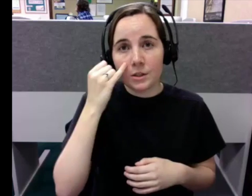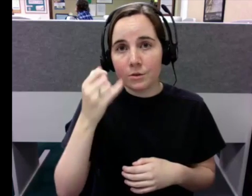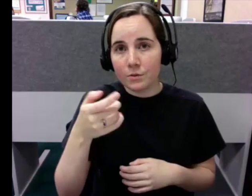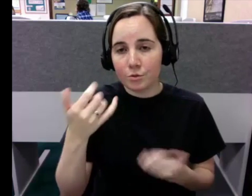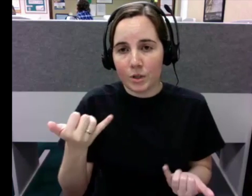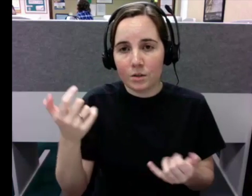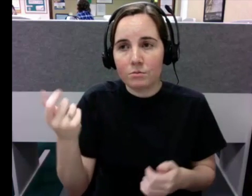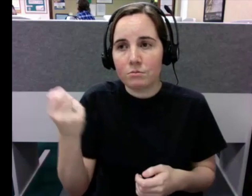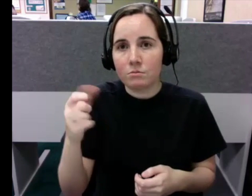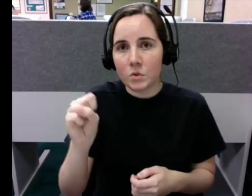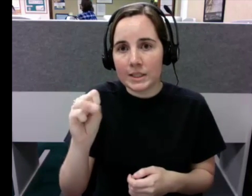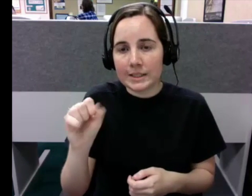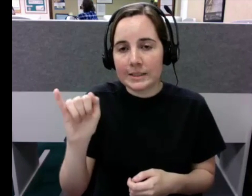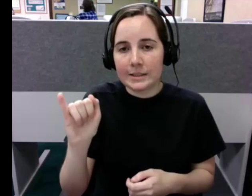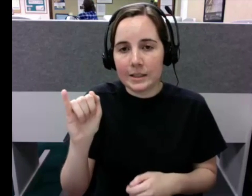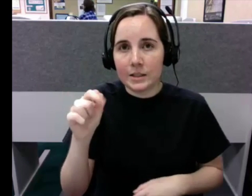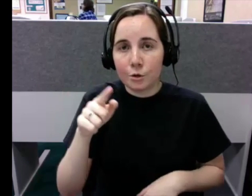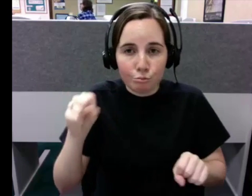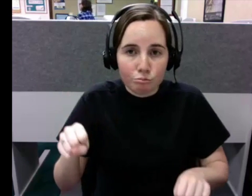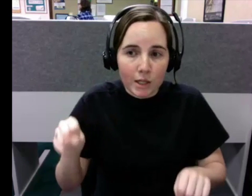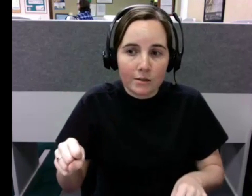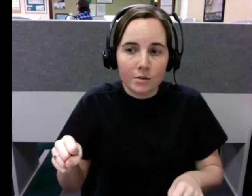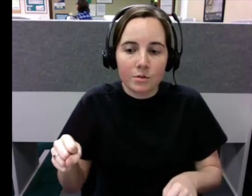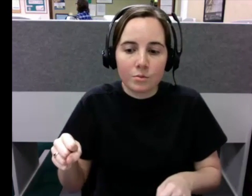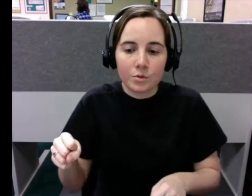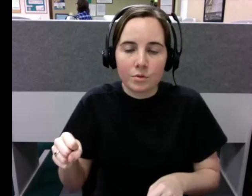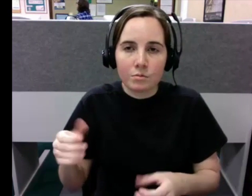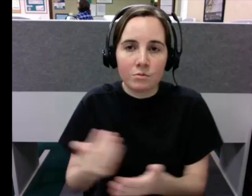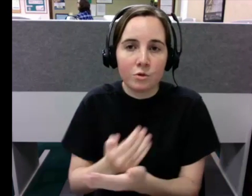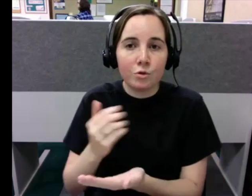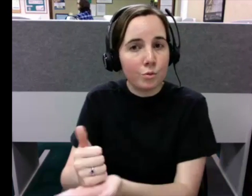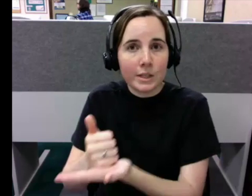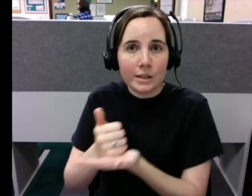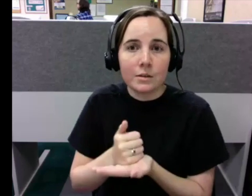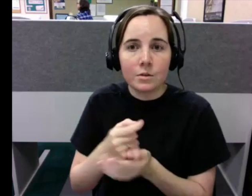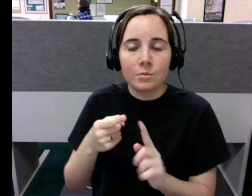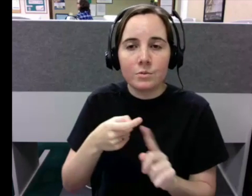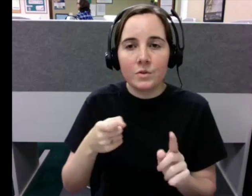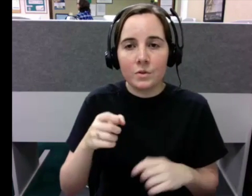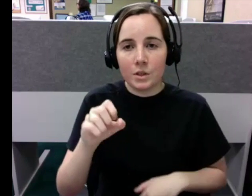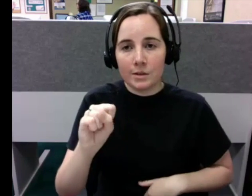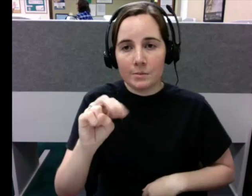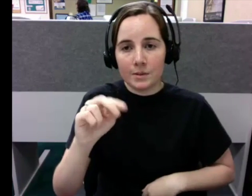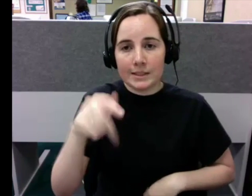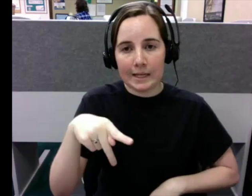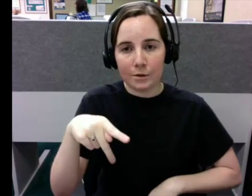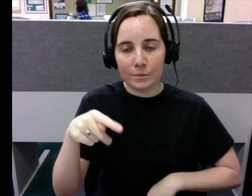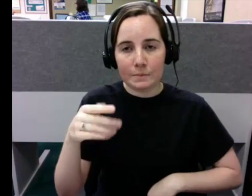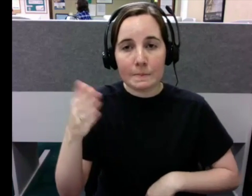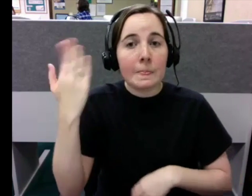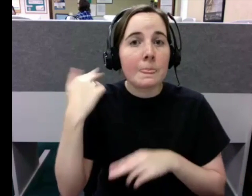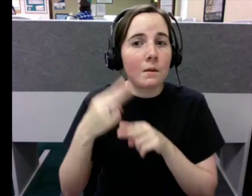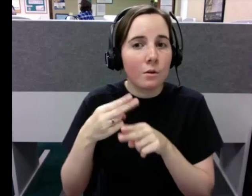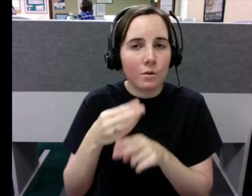able to get help through the Supplemental Nutrition Assistance Program, SNAP, formerly known as